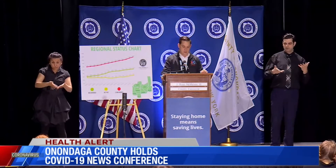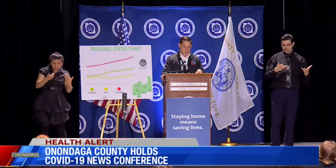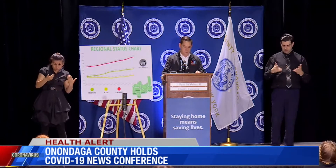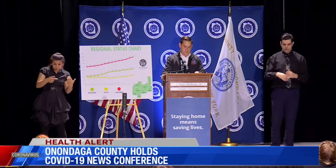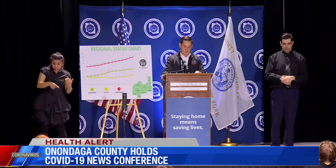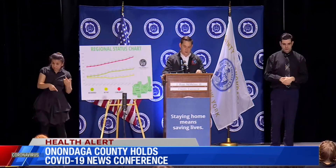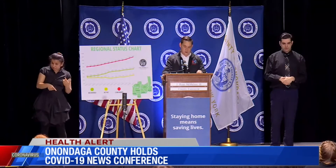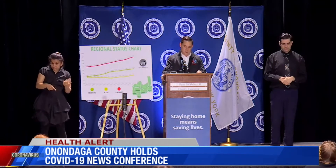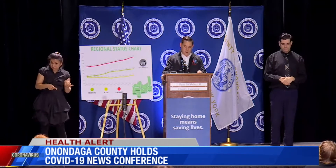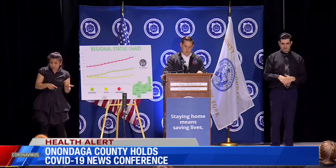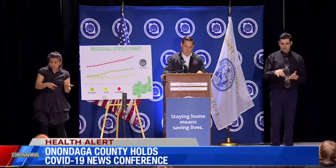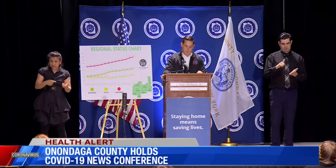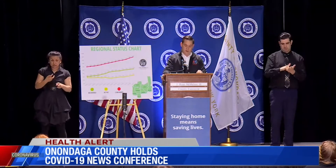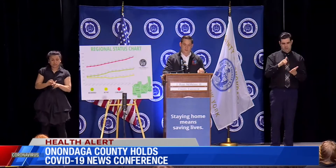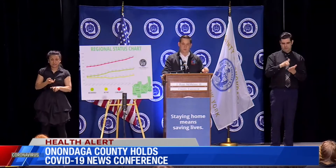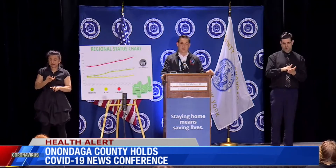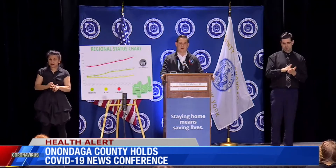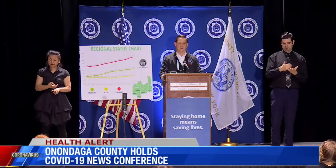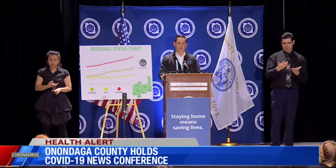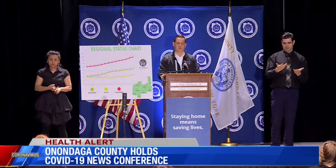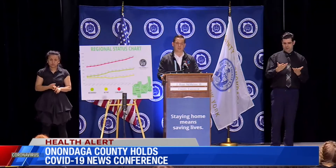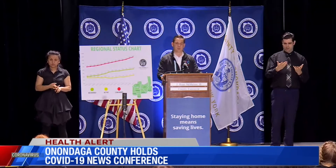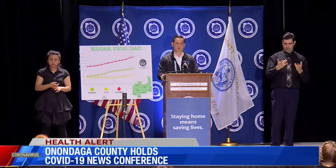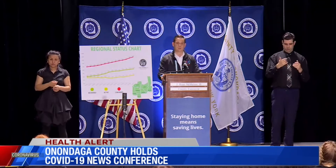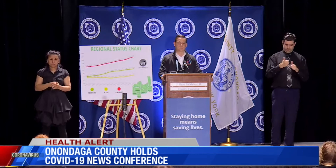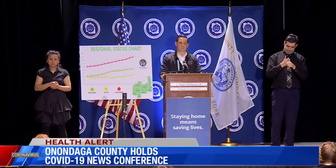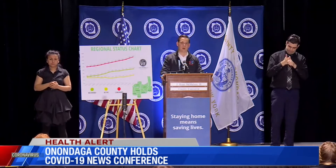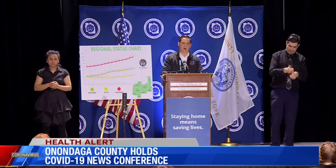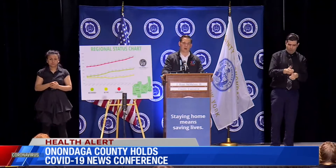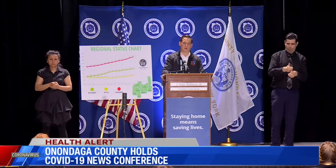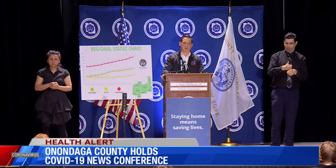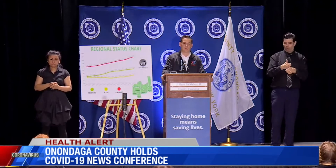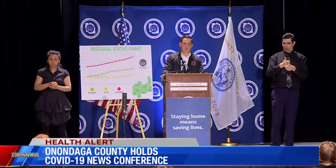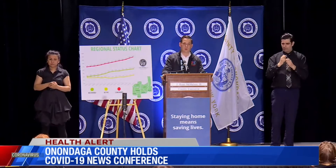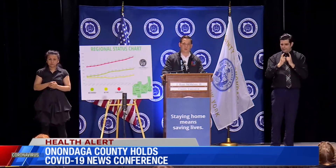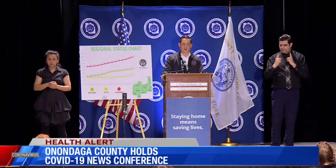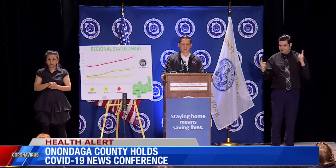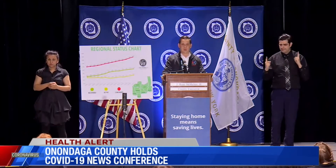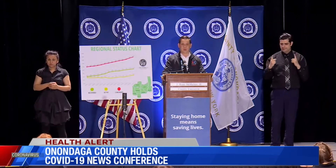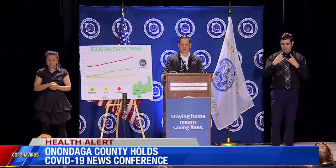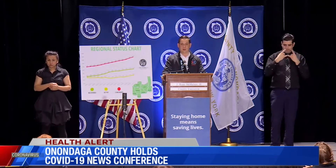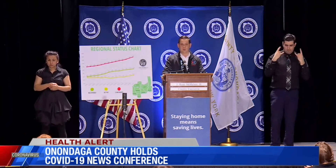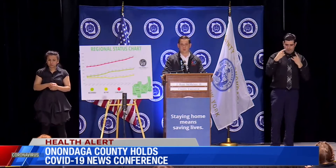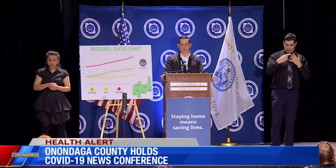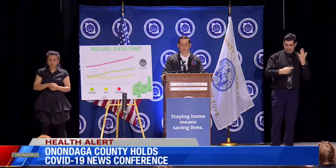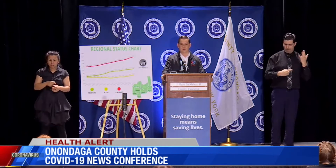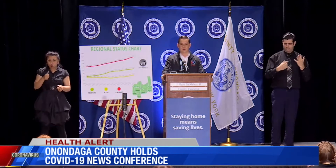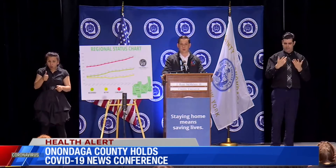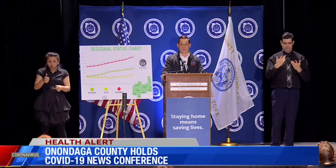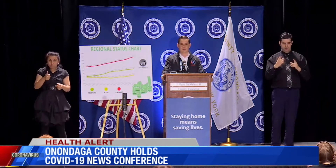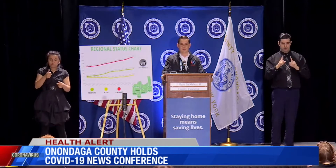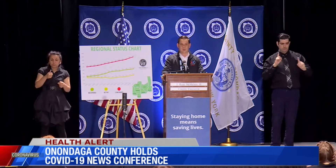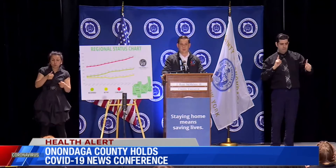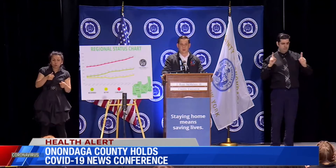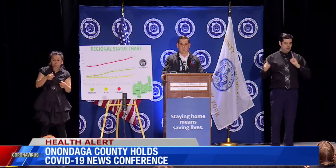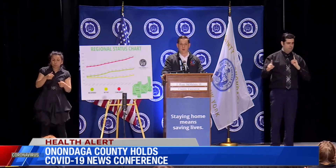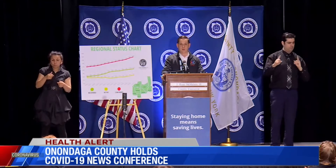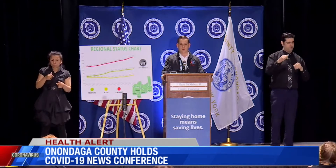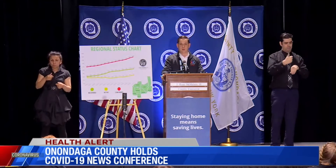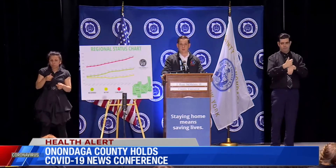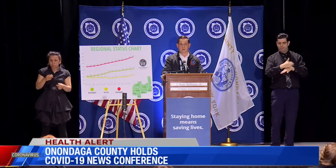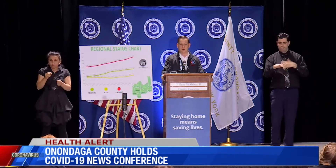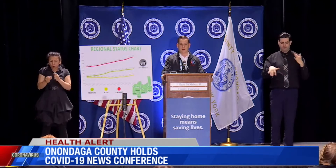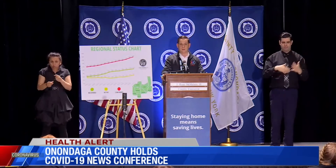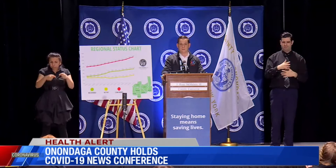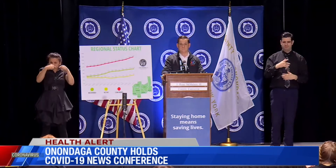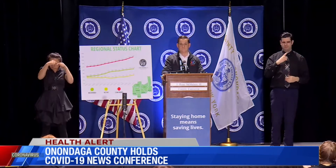school timing was left. We're very sympathetic for our seniors. We'll think internally with the school districts about ways